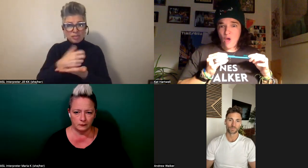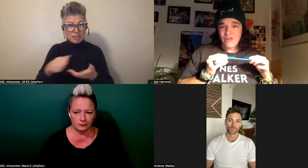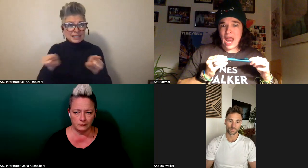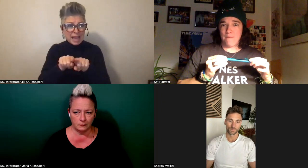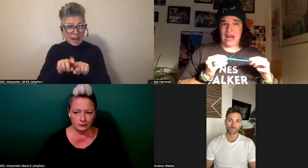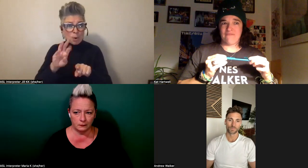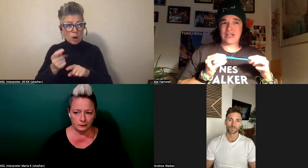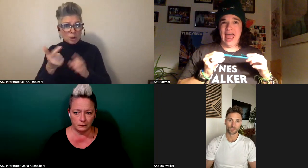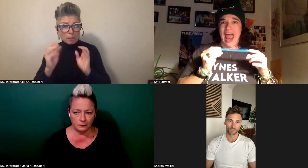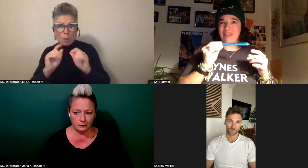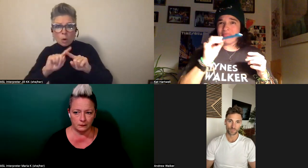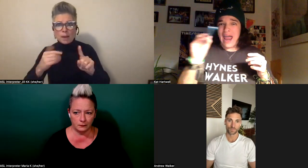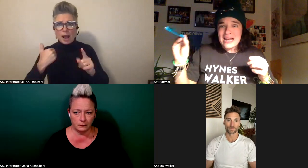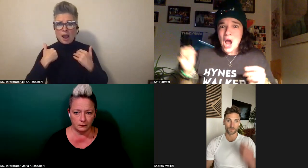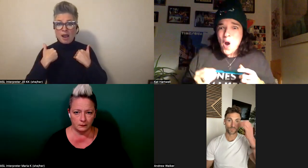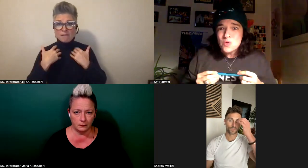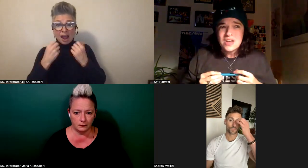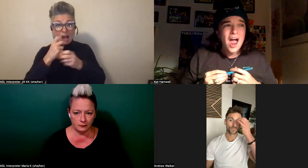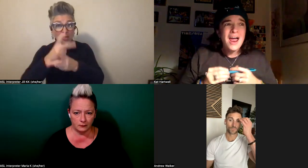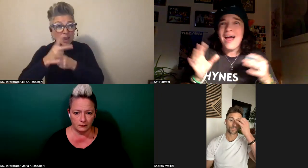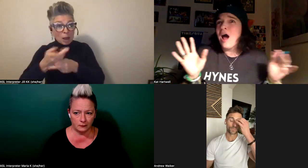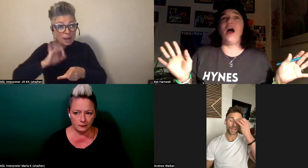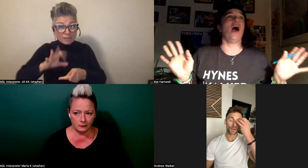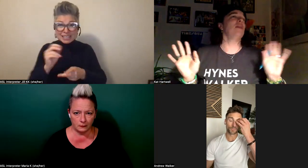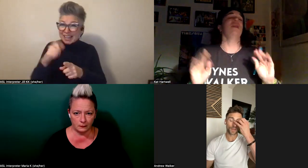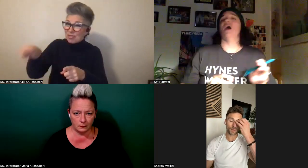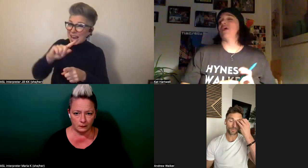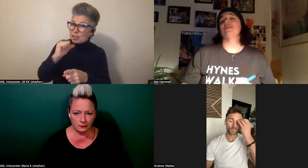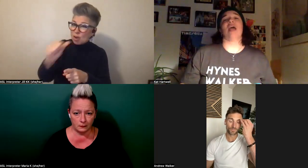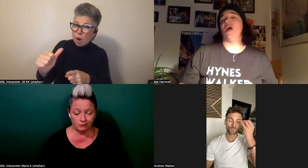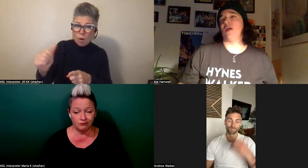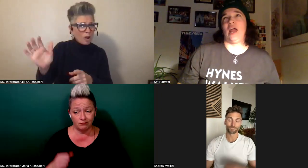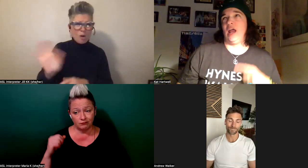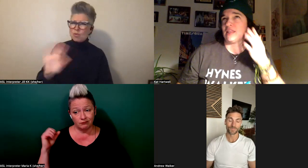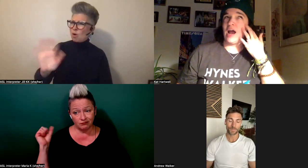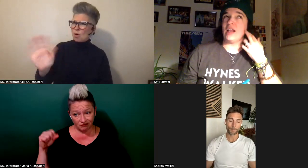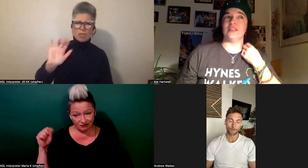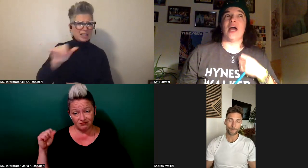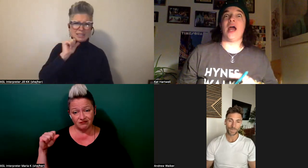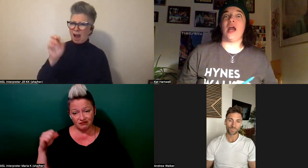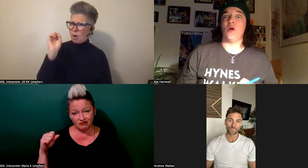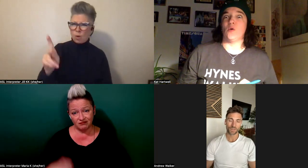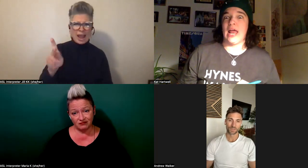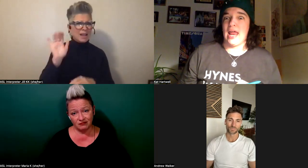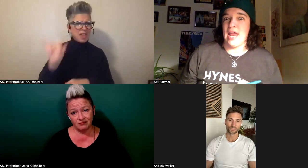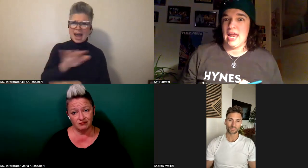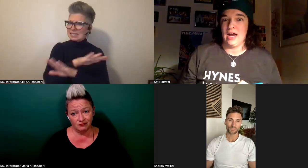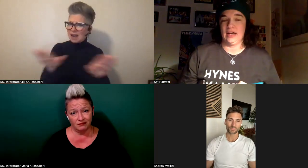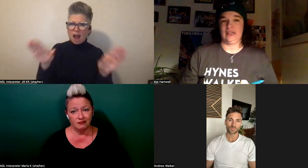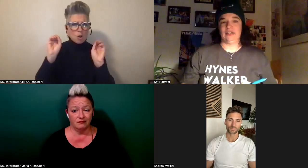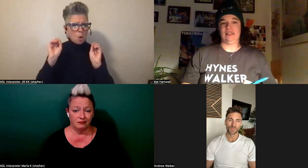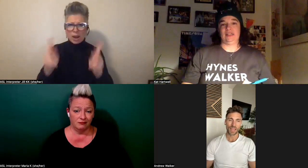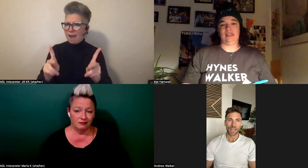have healthcare benefits and they don't. Yeah, no, that's not okay. That is not